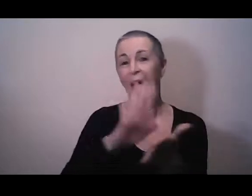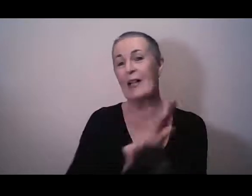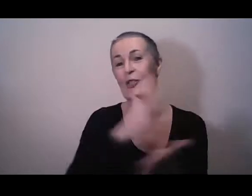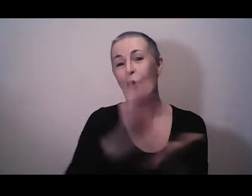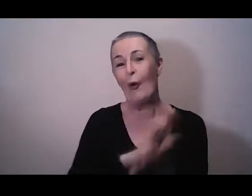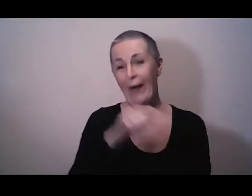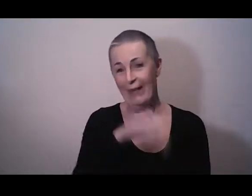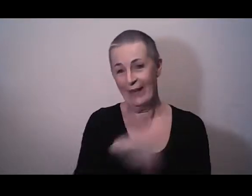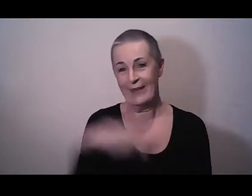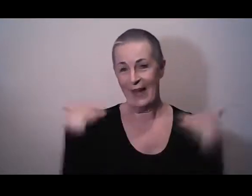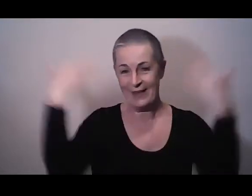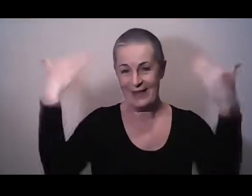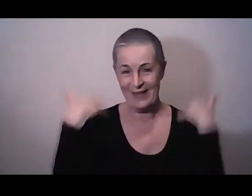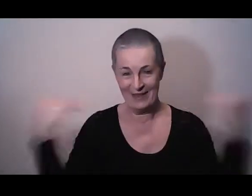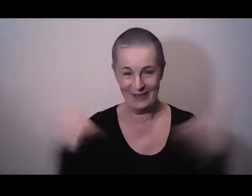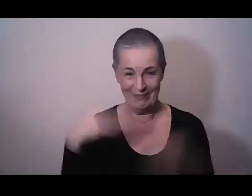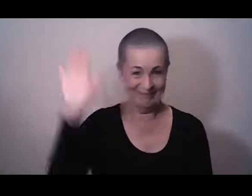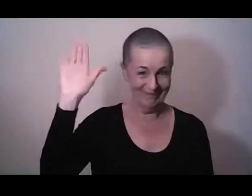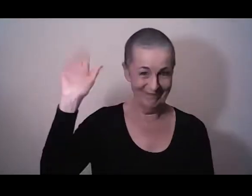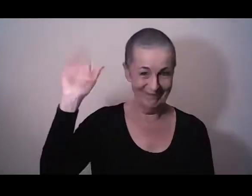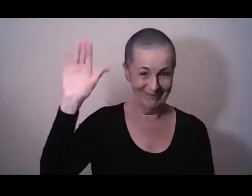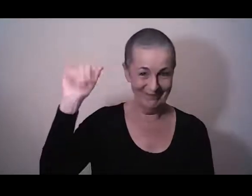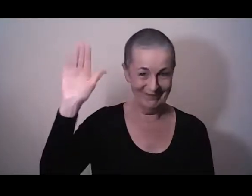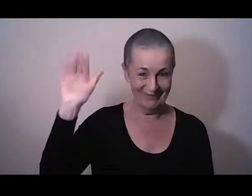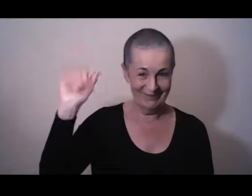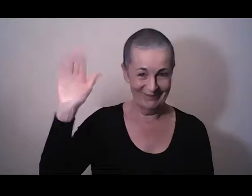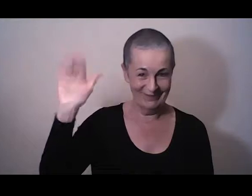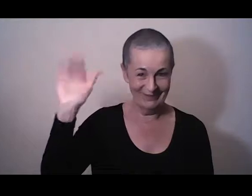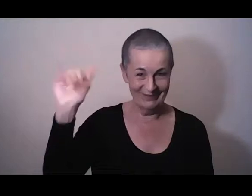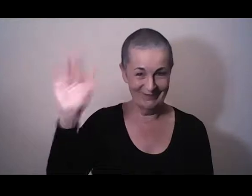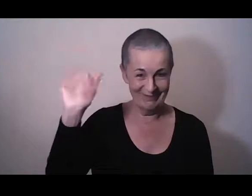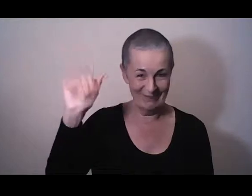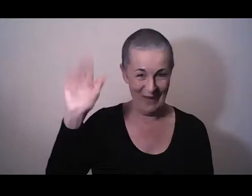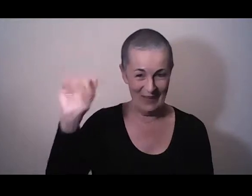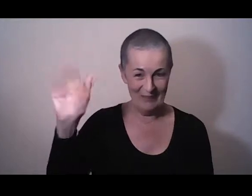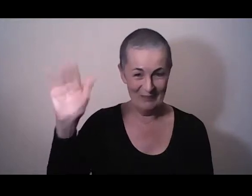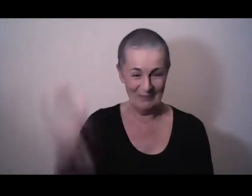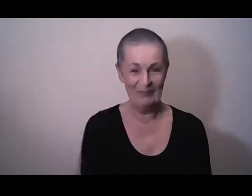Bye-bye.